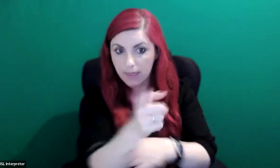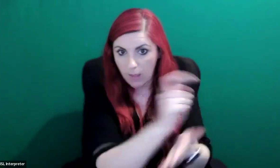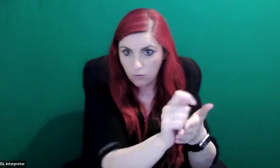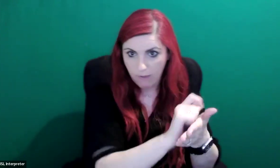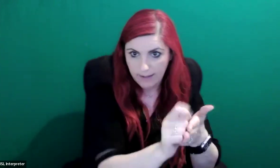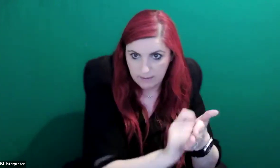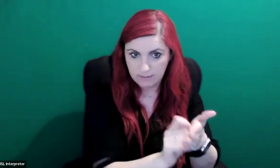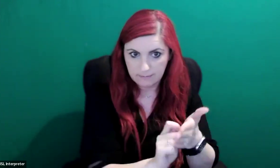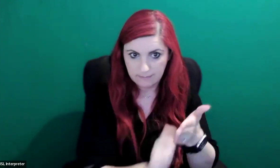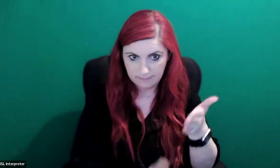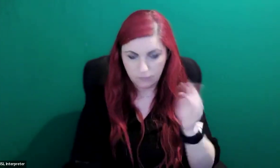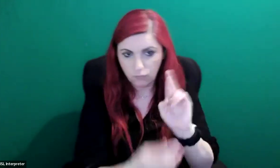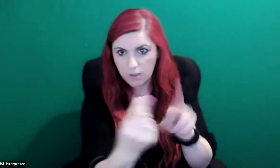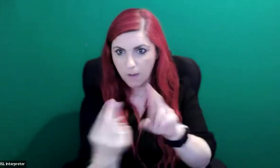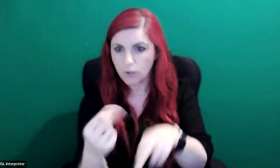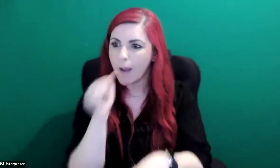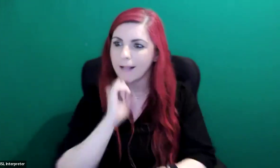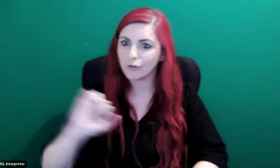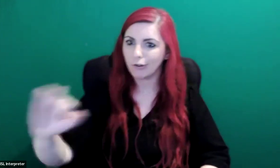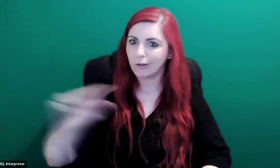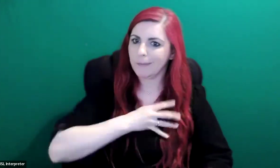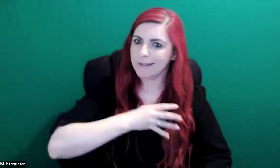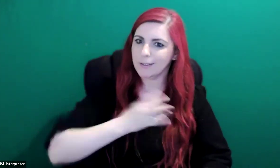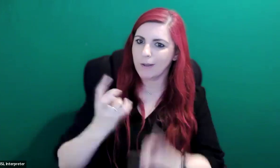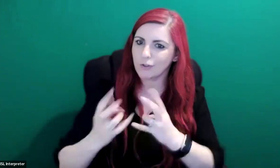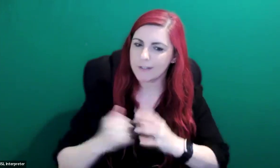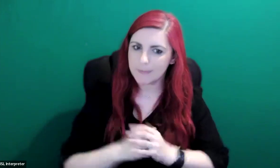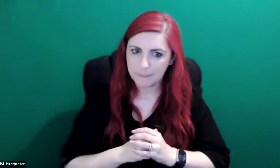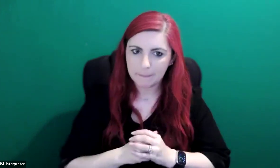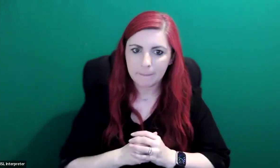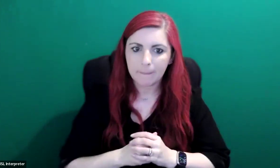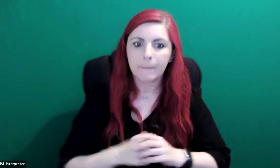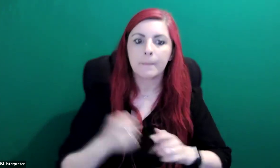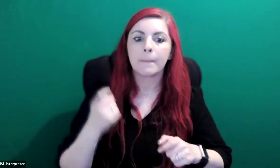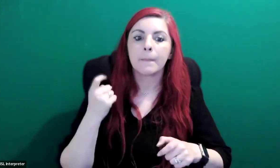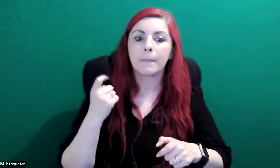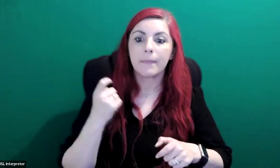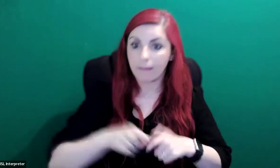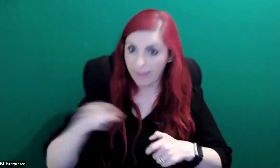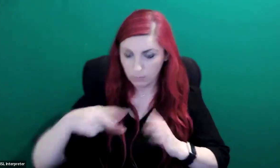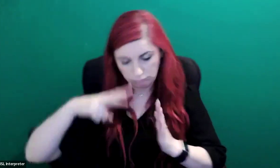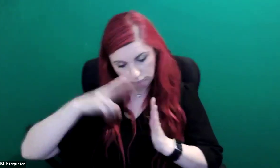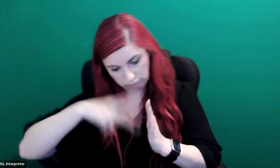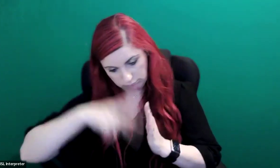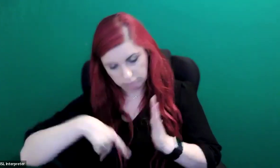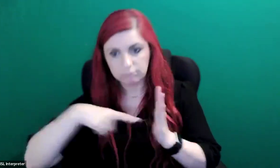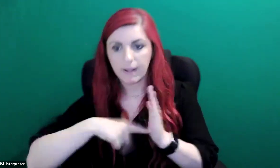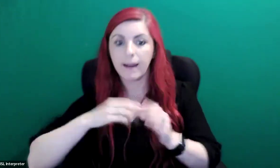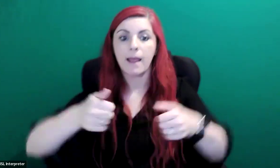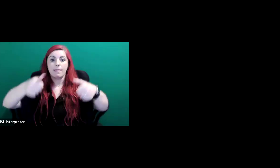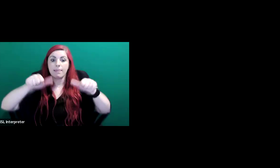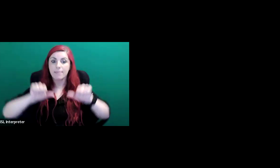reply that will answer the committee's questions. And the committee will read that reply. And then the next step